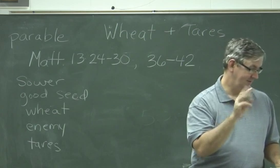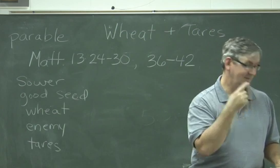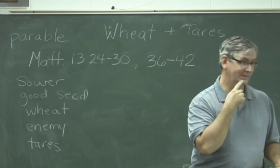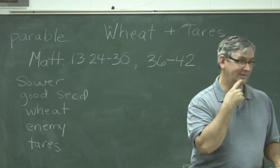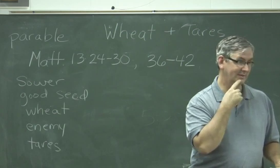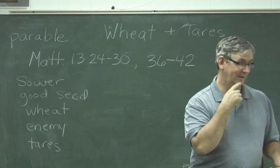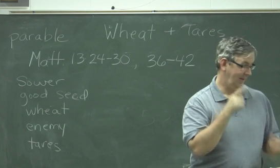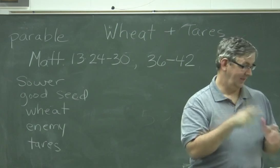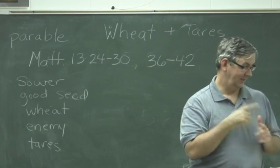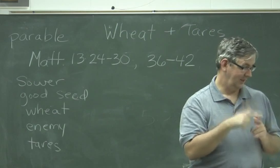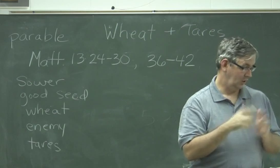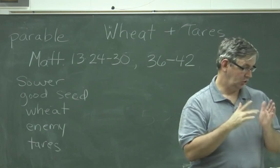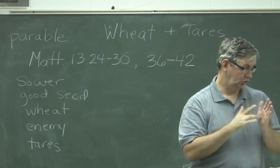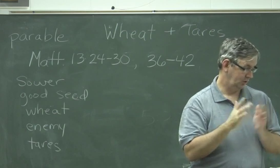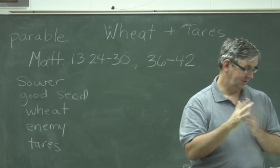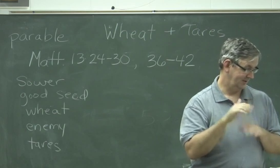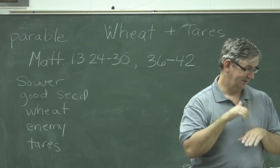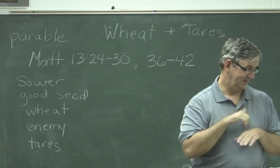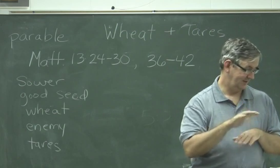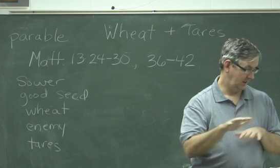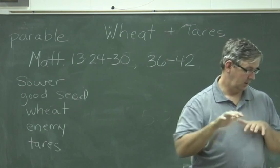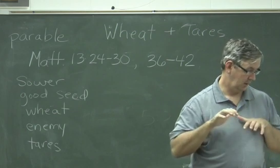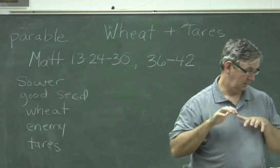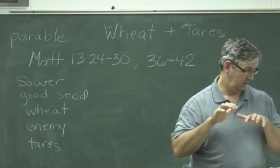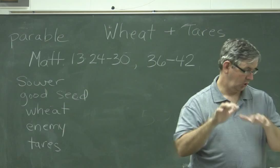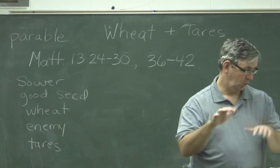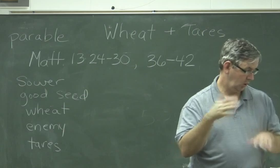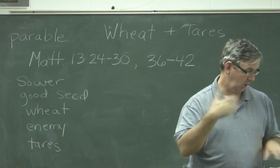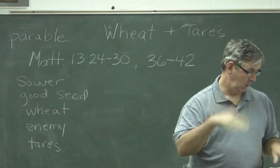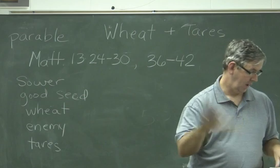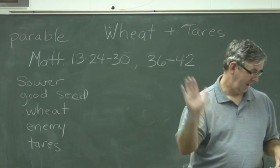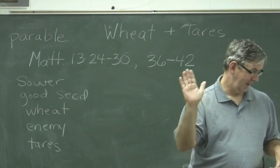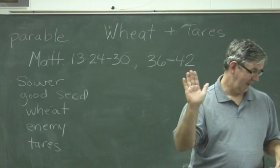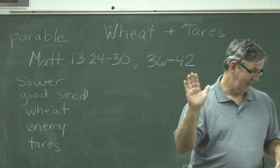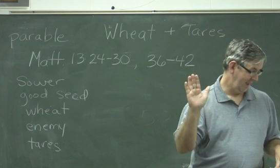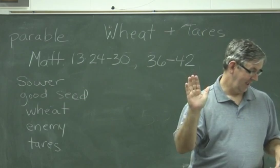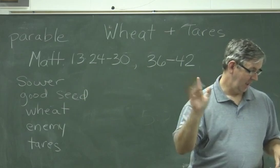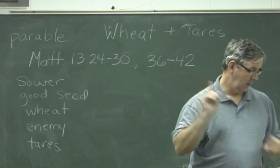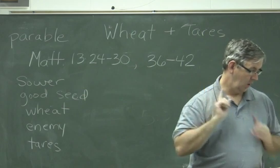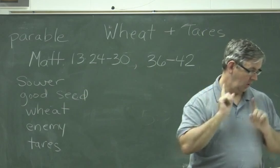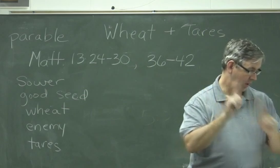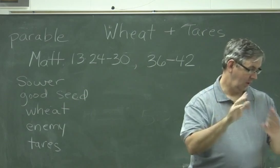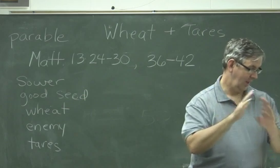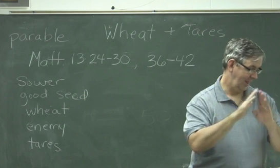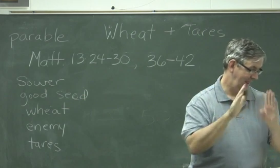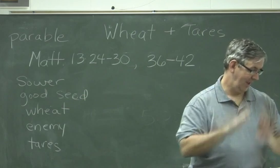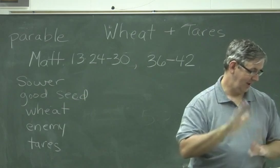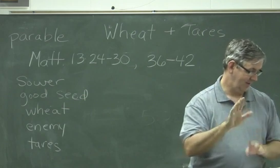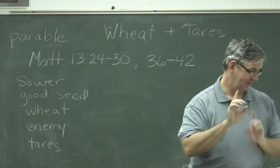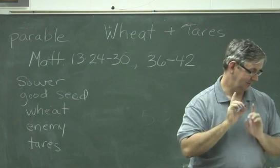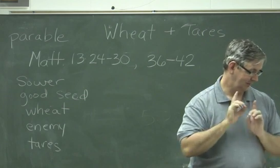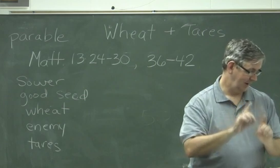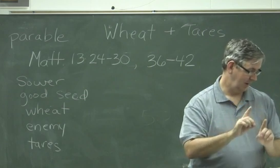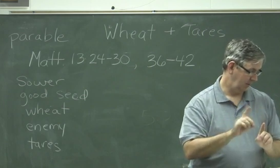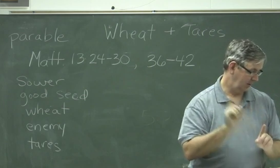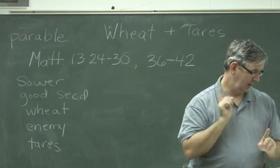Verse 36, it says this. Then Jesus sent the multitude away and went into the house, and his disciples came unto him,